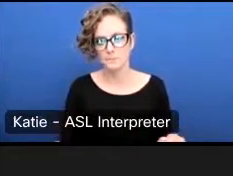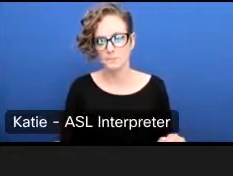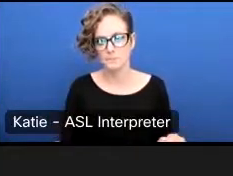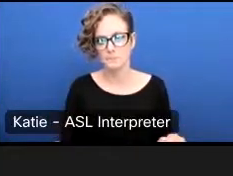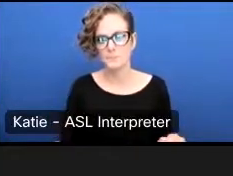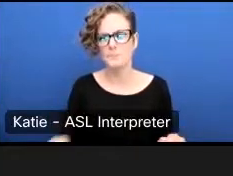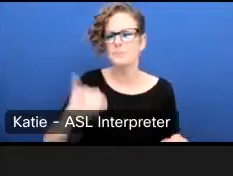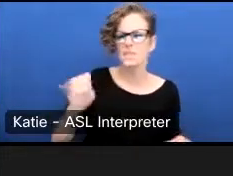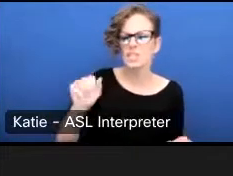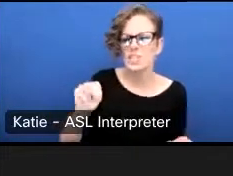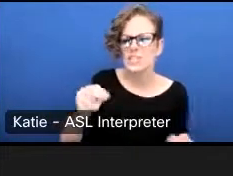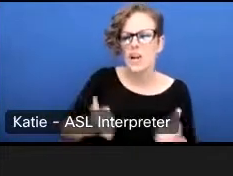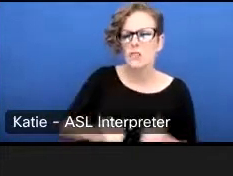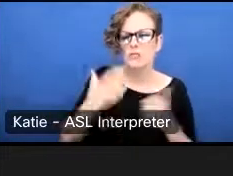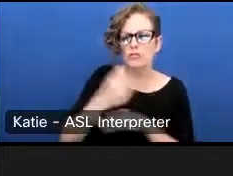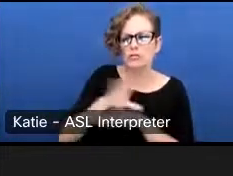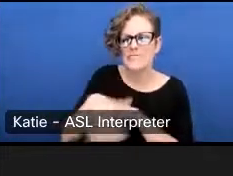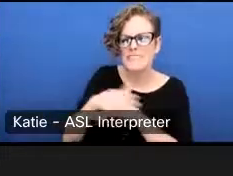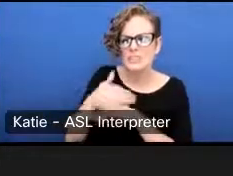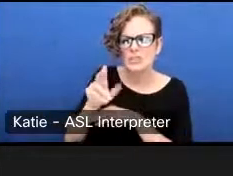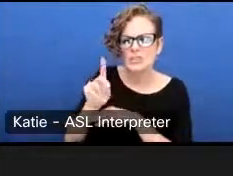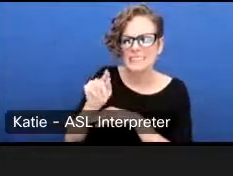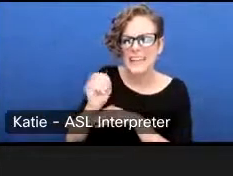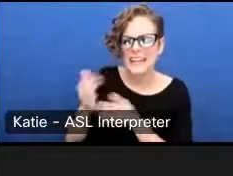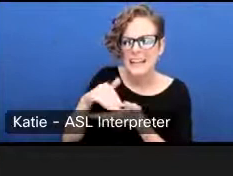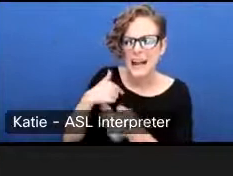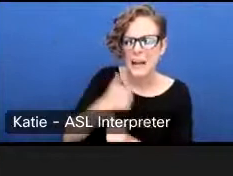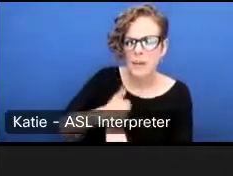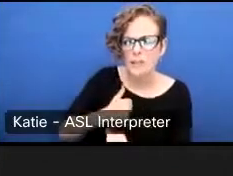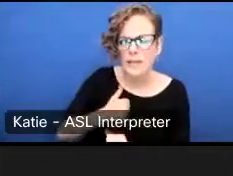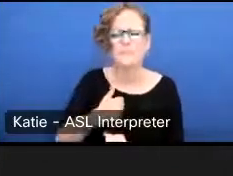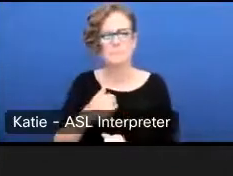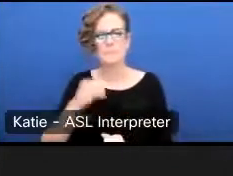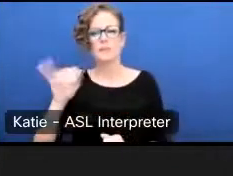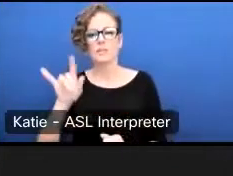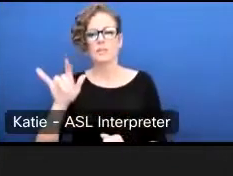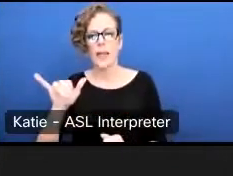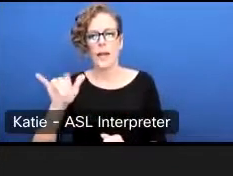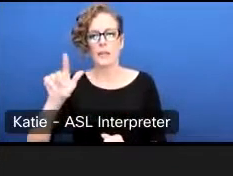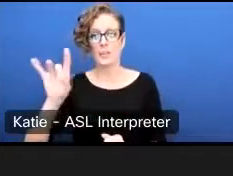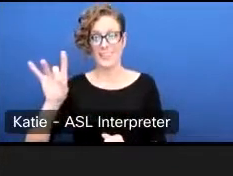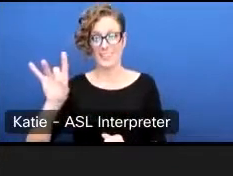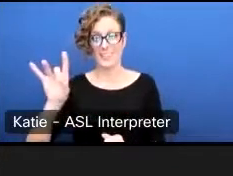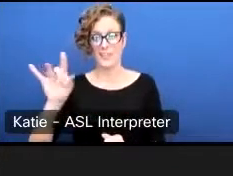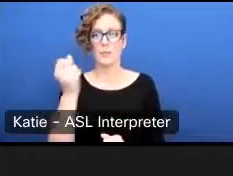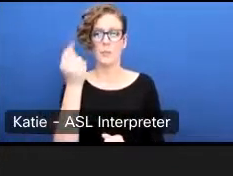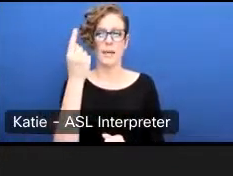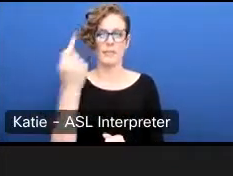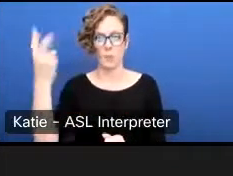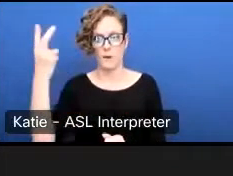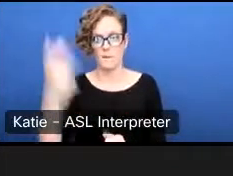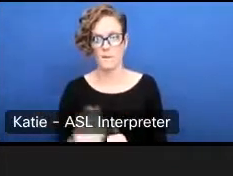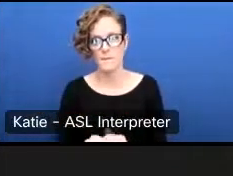And Jean, what was the residential date again? I apologize. July 28th from 11 to 12. Okay, great. Thank